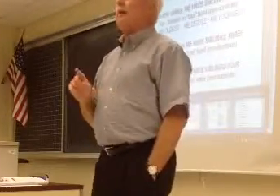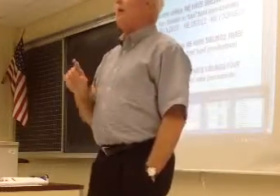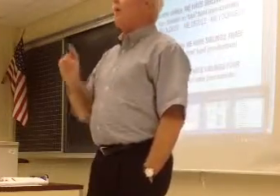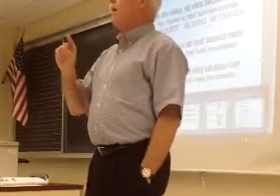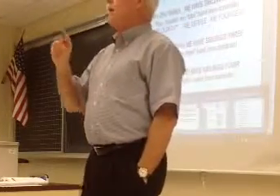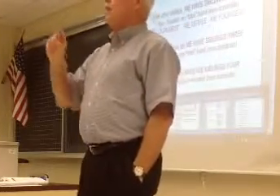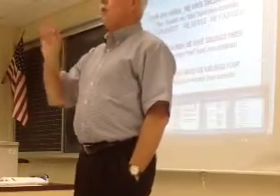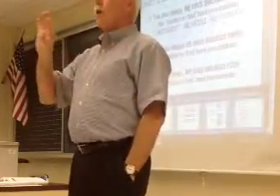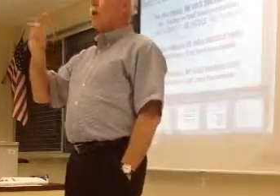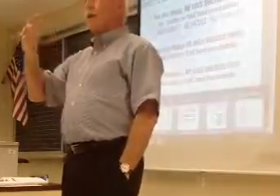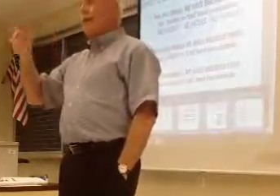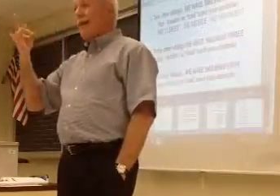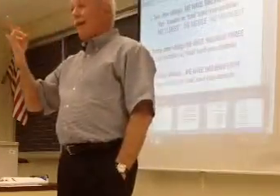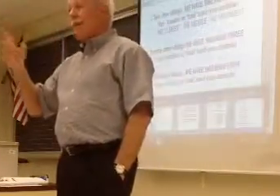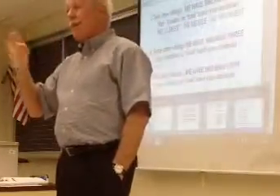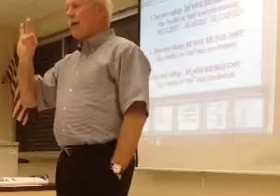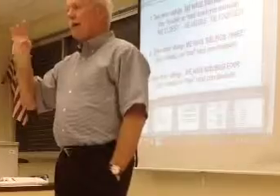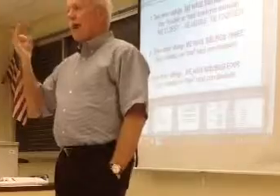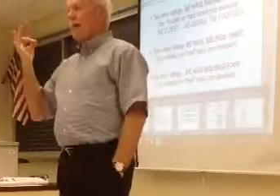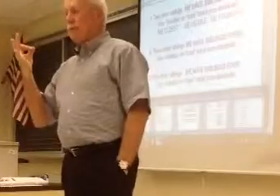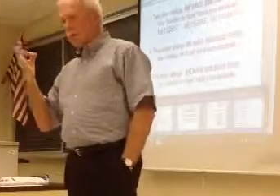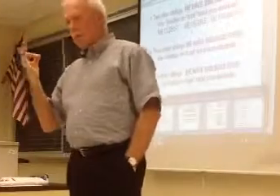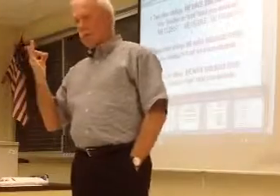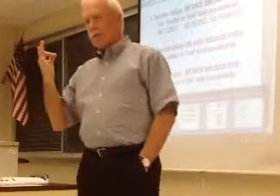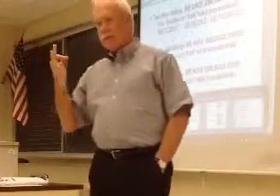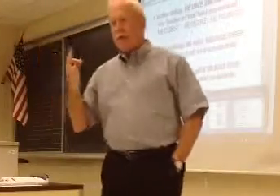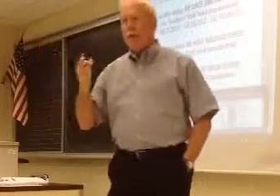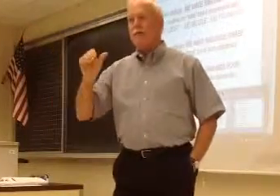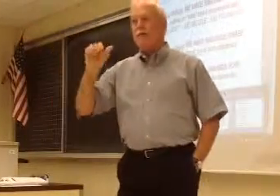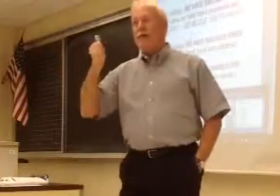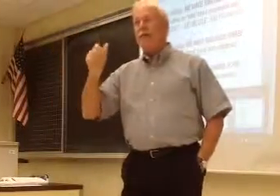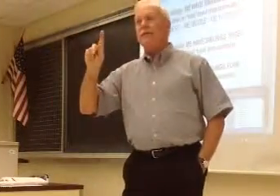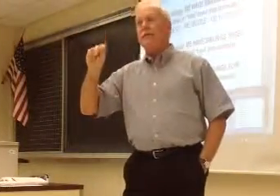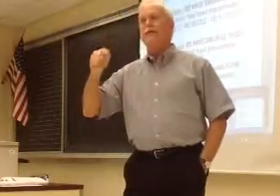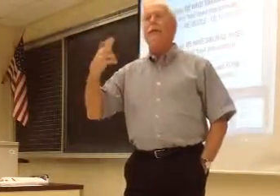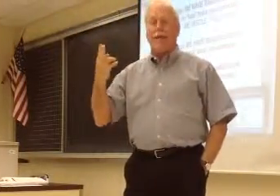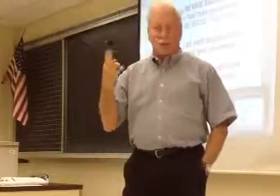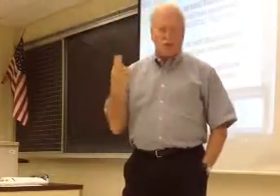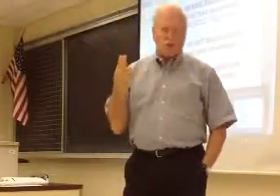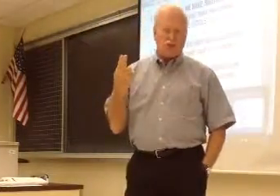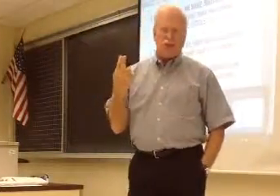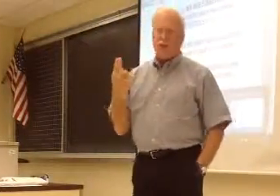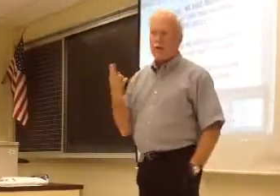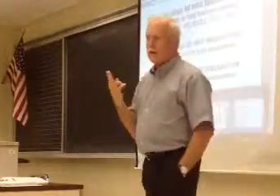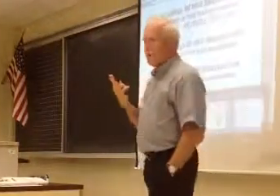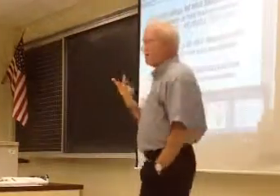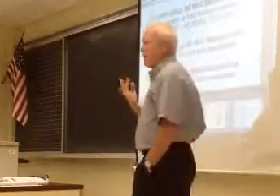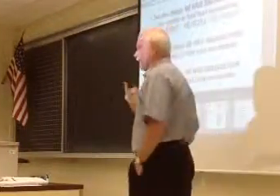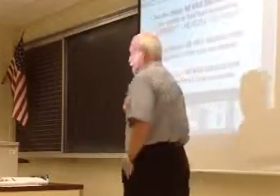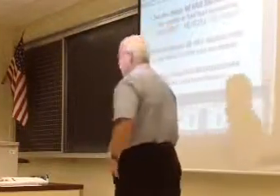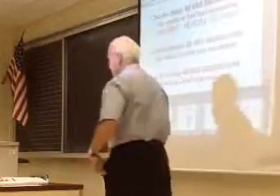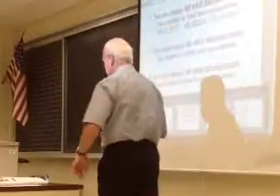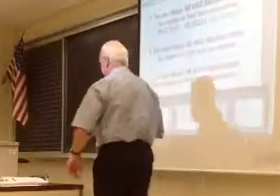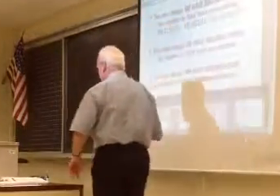past tense. You know, 8th, 9th, and then it's 10 TH spelling